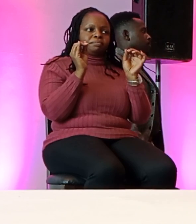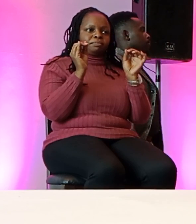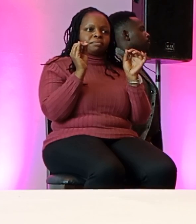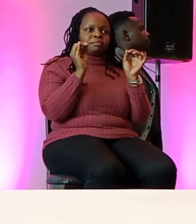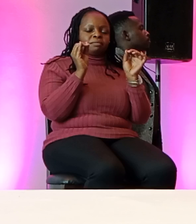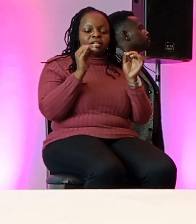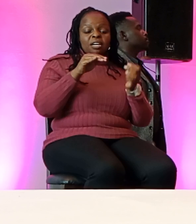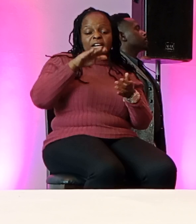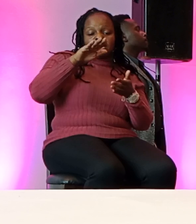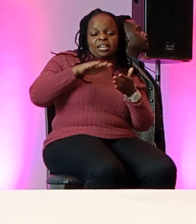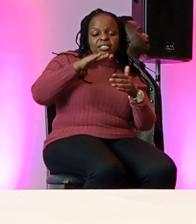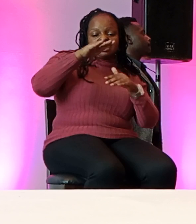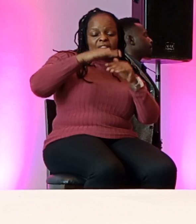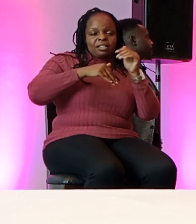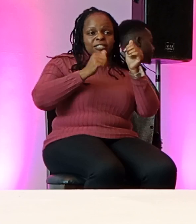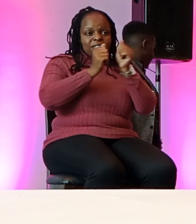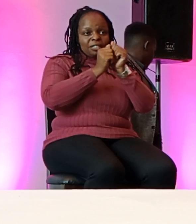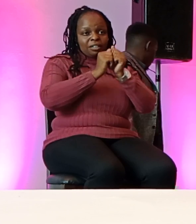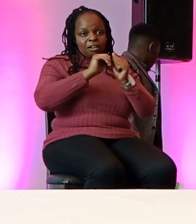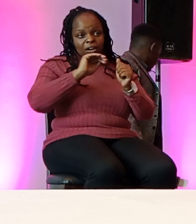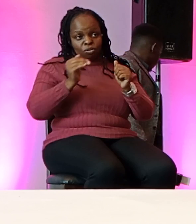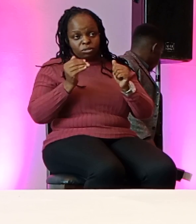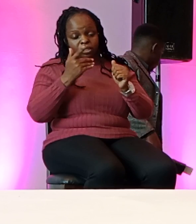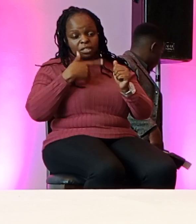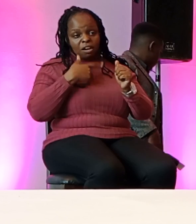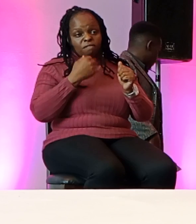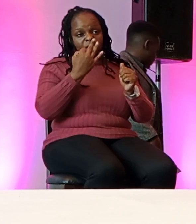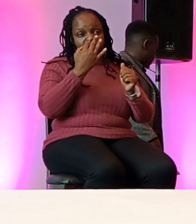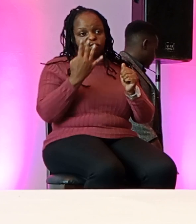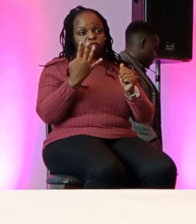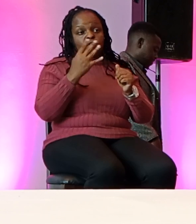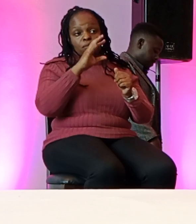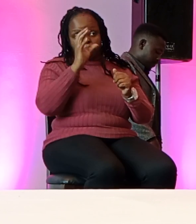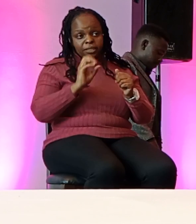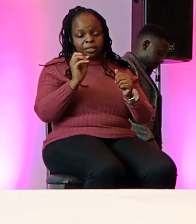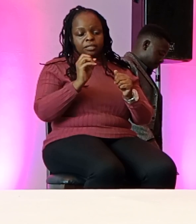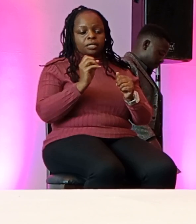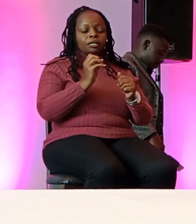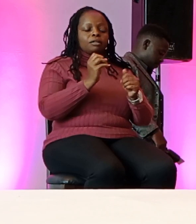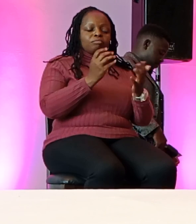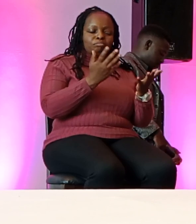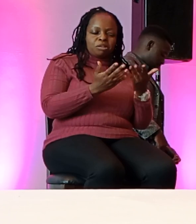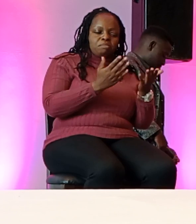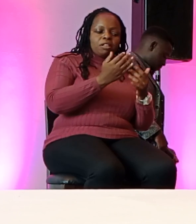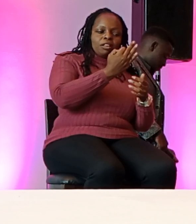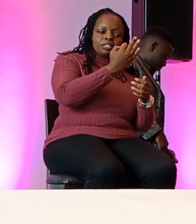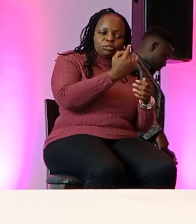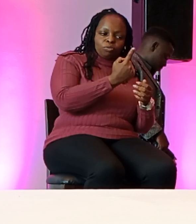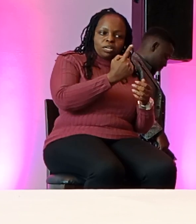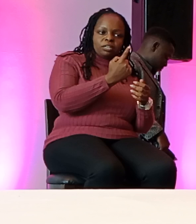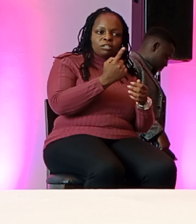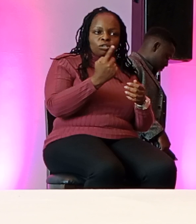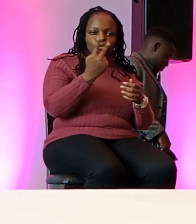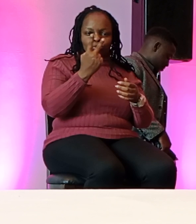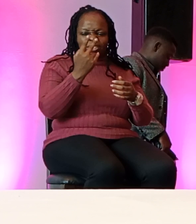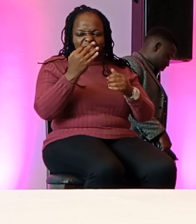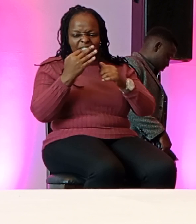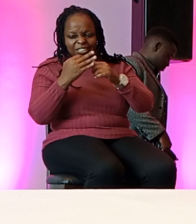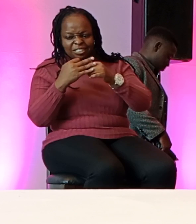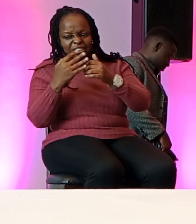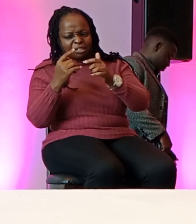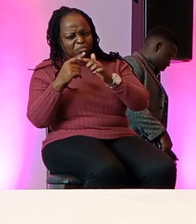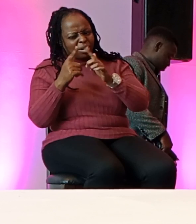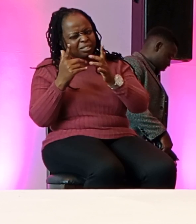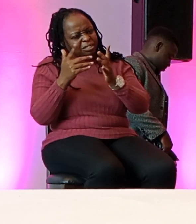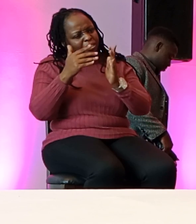There are less than 10 counties that have 34%. It's 31, it's 28. But when it comes to